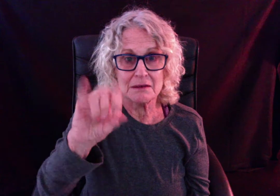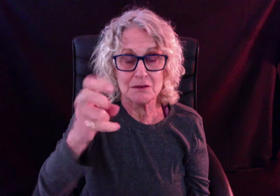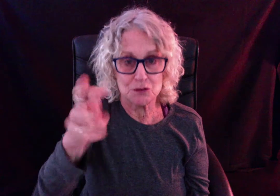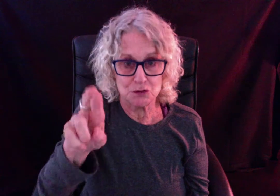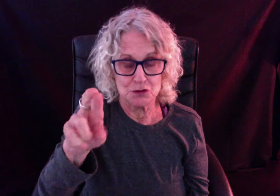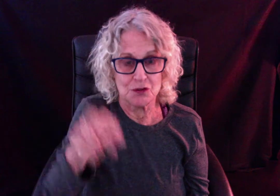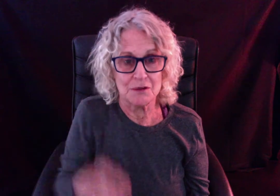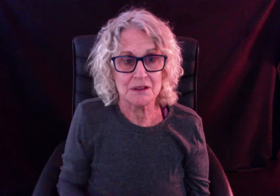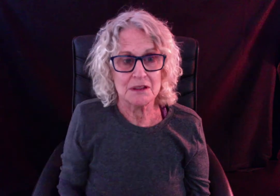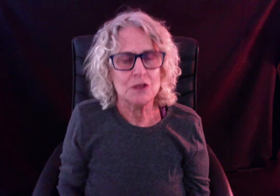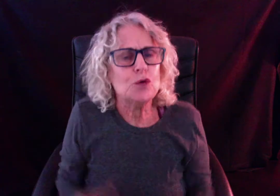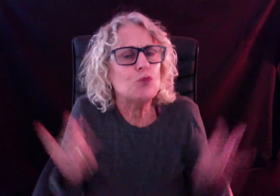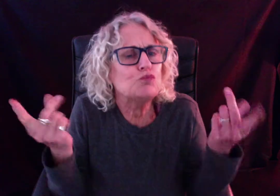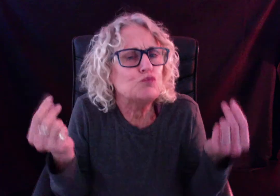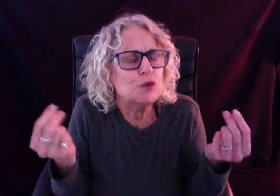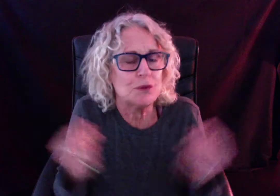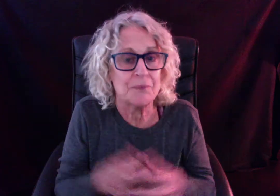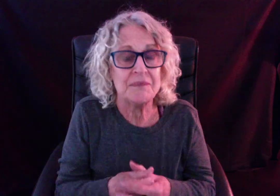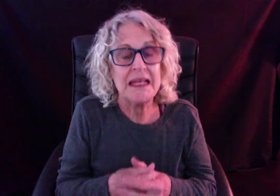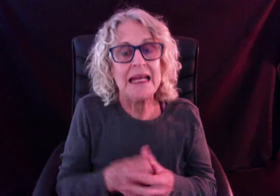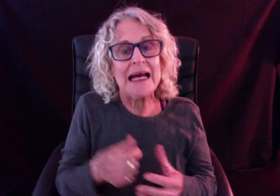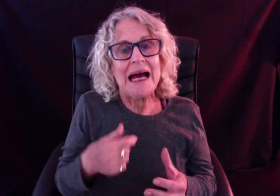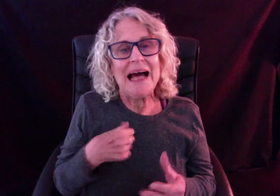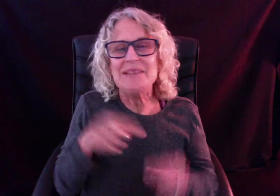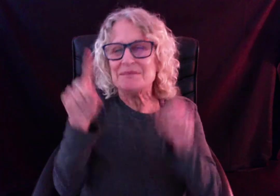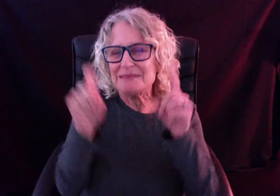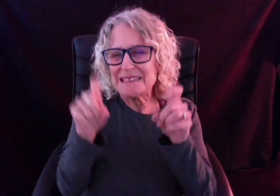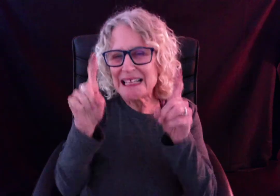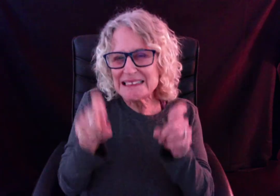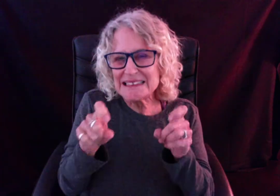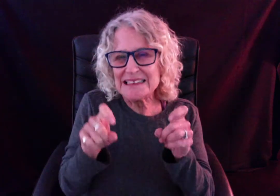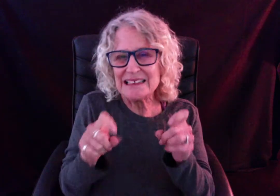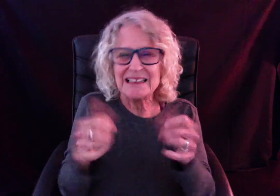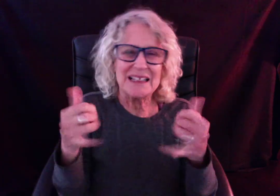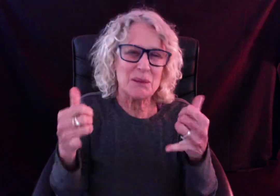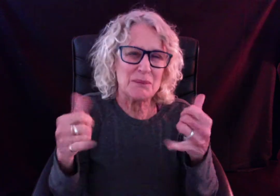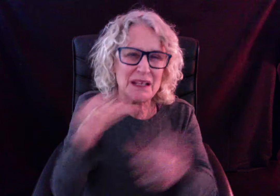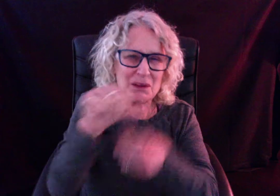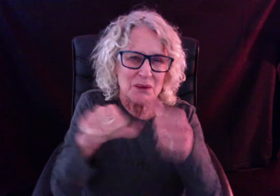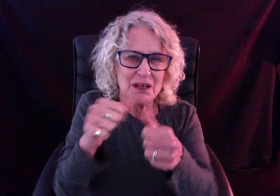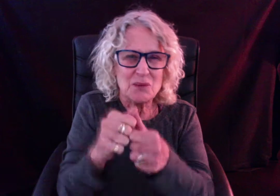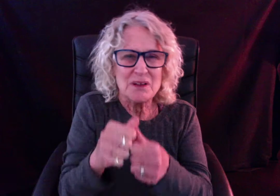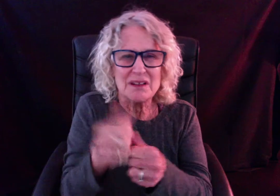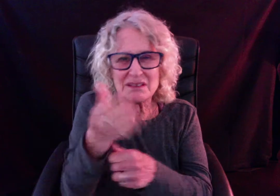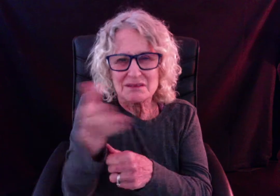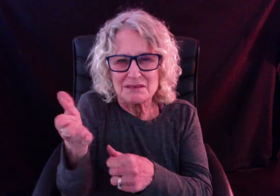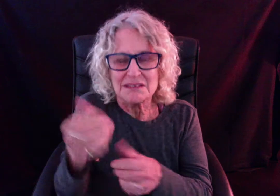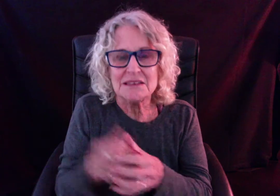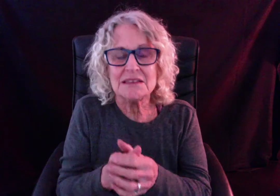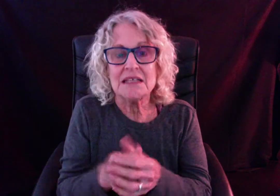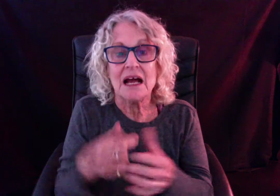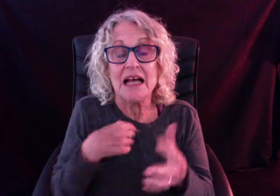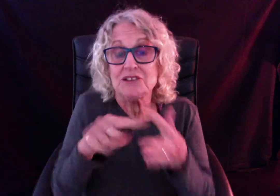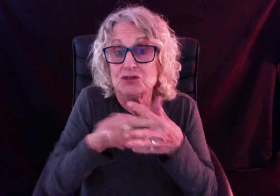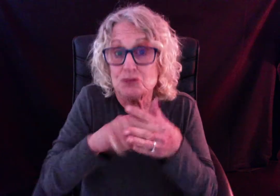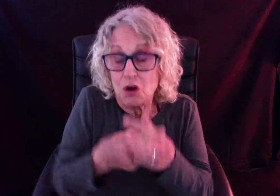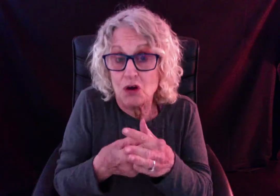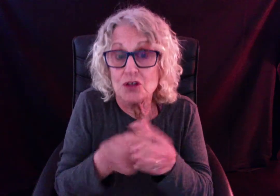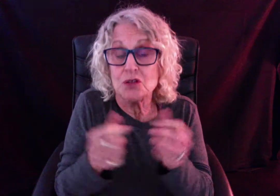So what do you do? Well, I kind of tested it. I played around with the ingredients. I started with